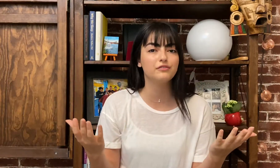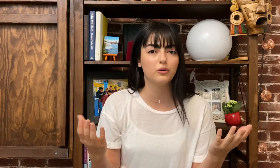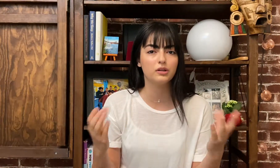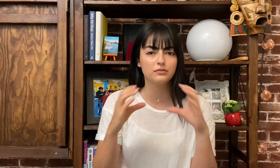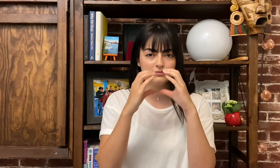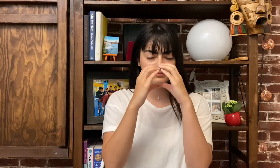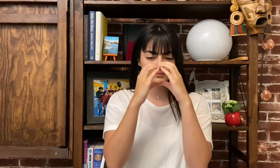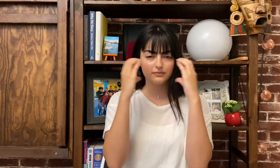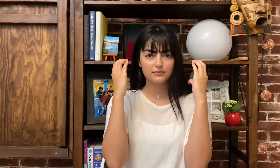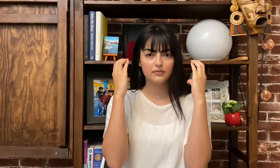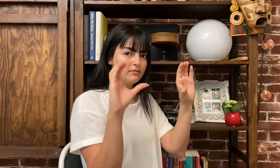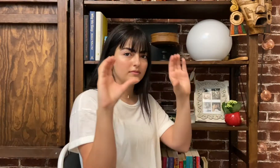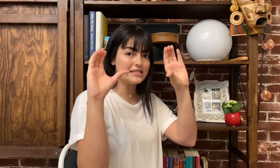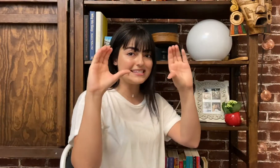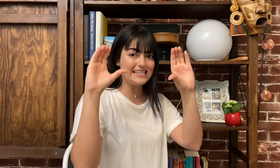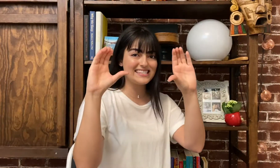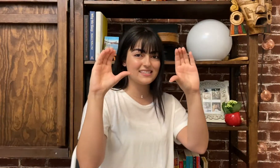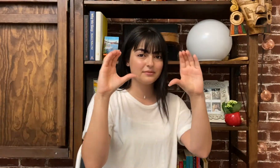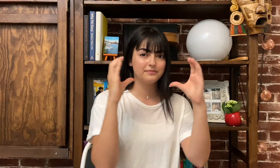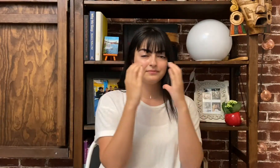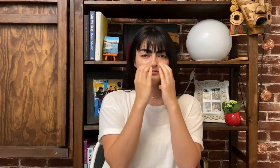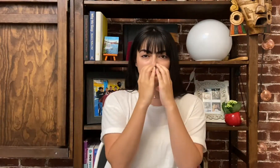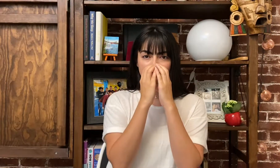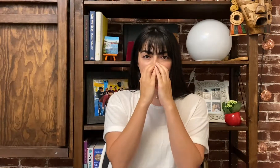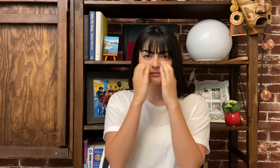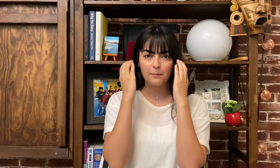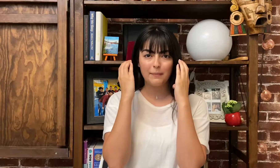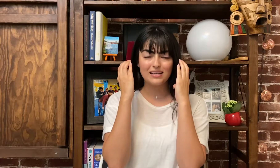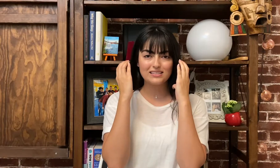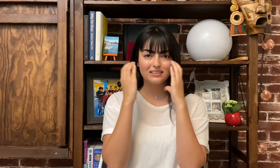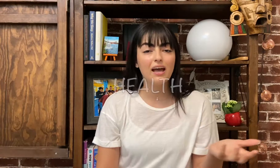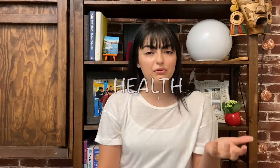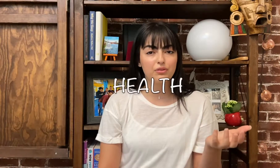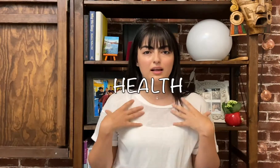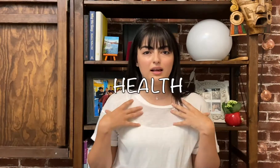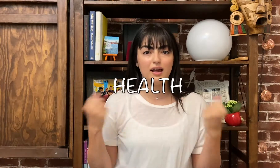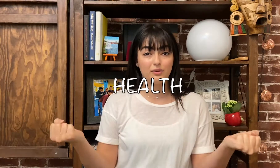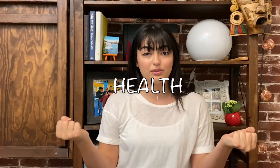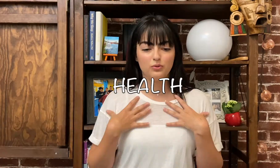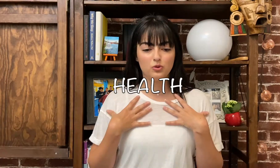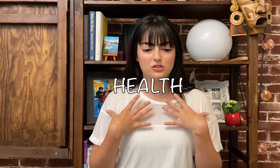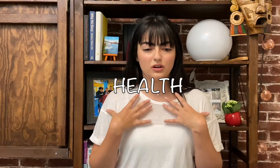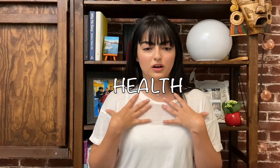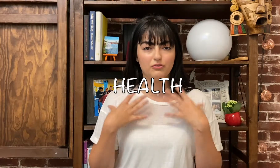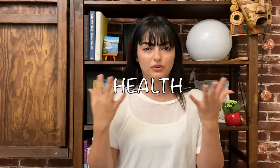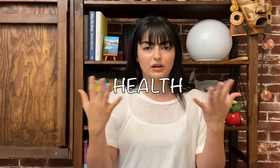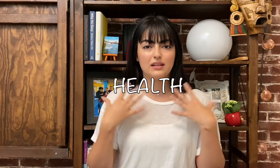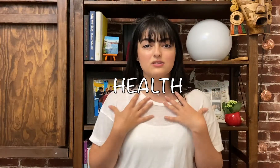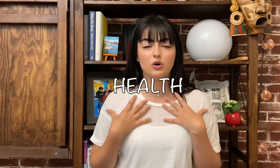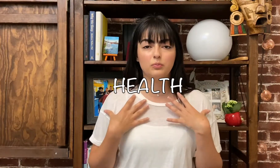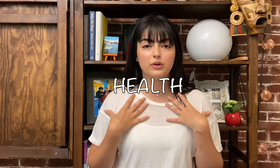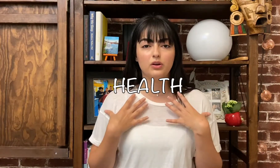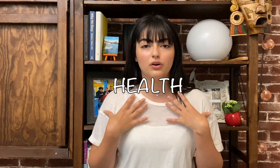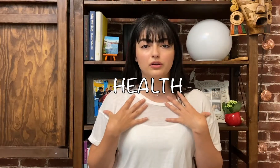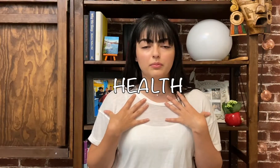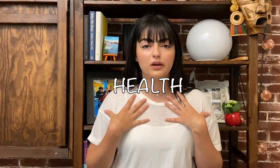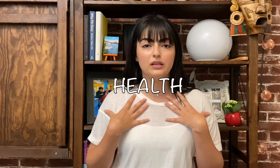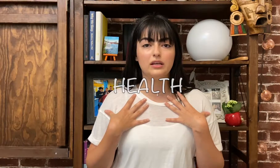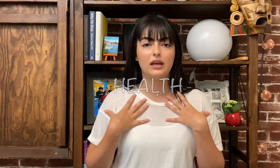straightforward. Seize, mask. Health. You start off with your hands open on your body, and